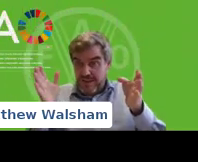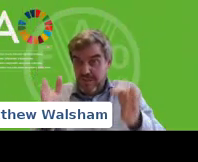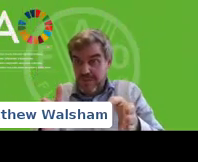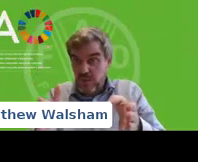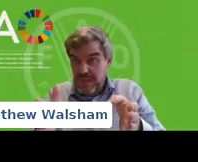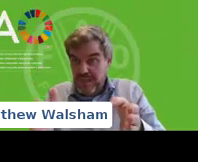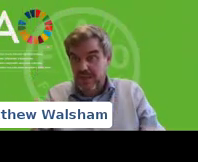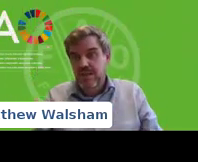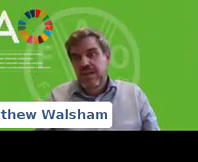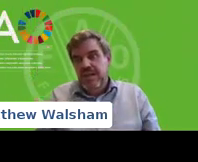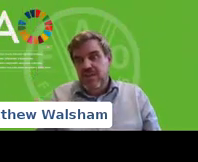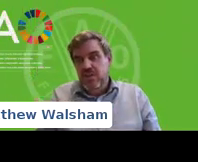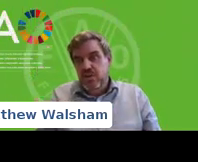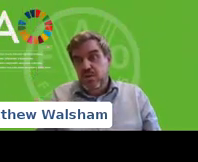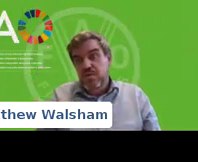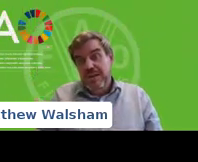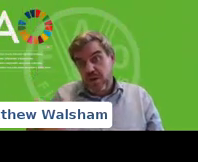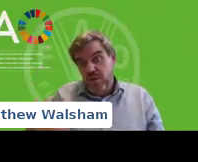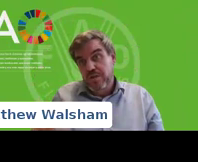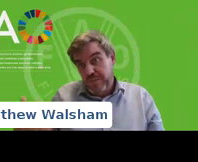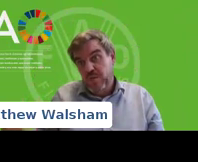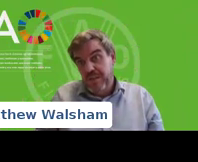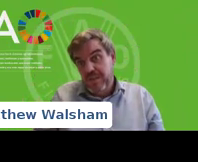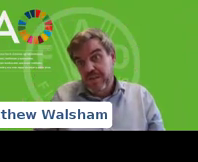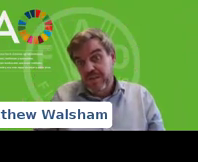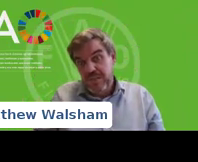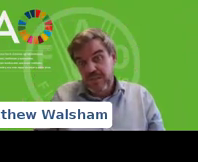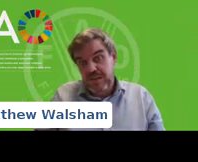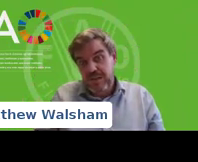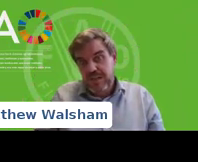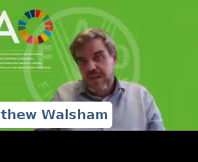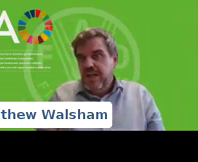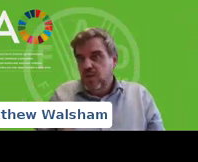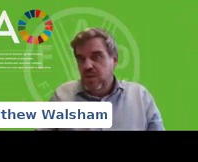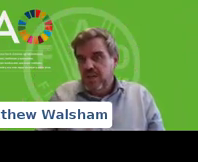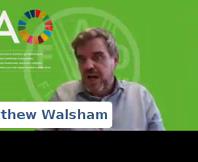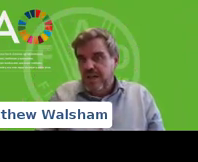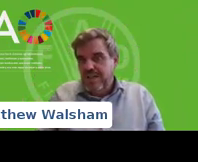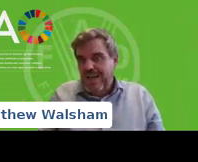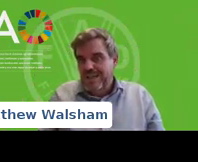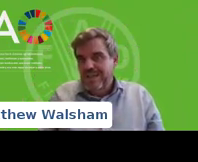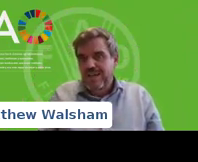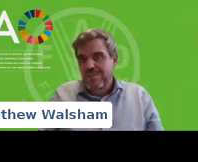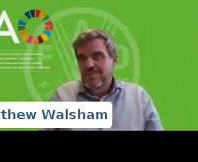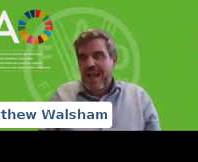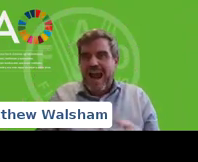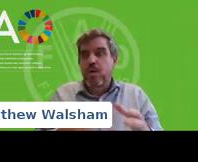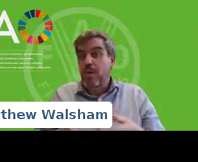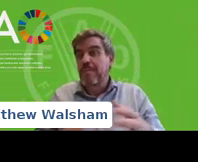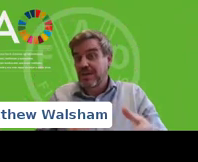we should dig down in a bit more detail into the inclusion of people with disabilities specifically, in order to